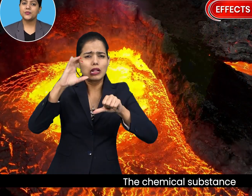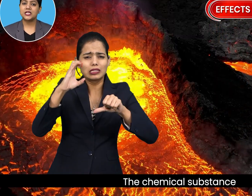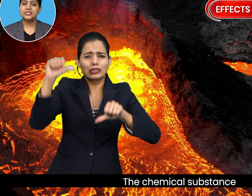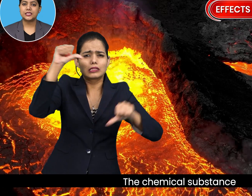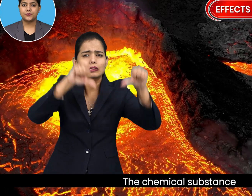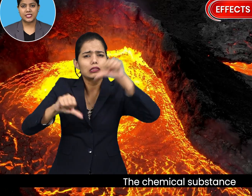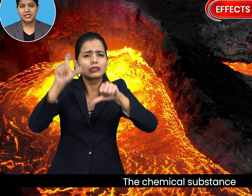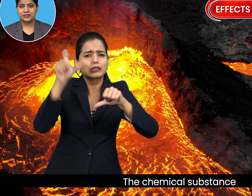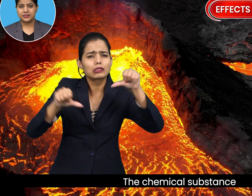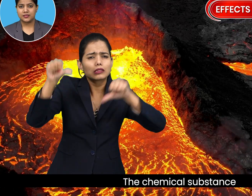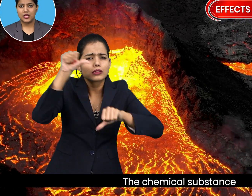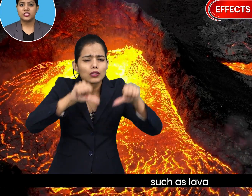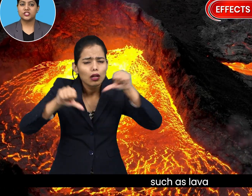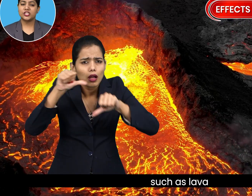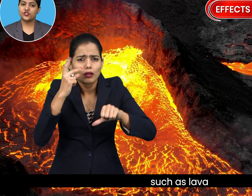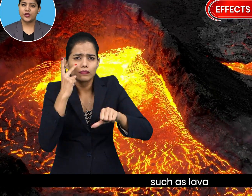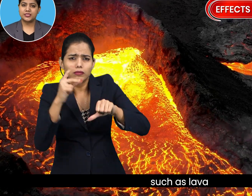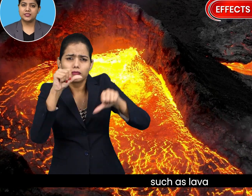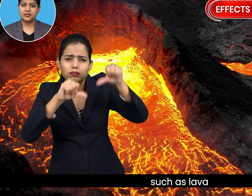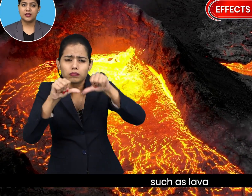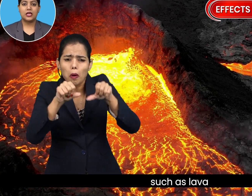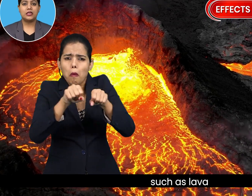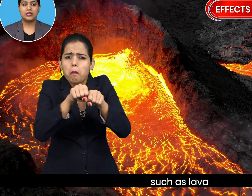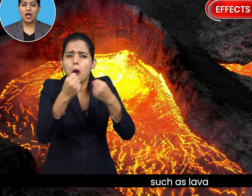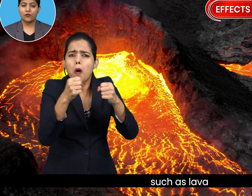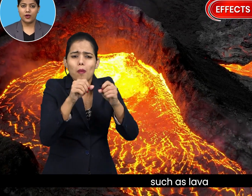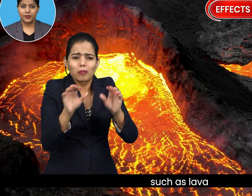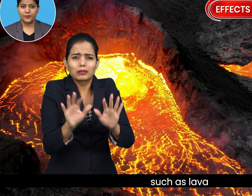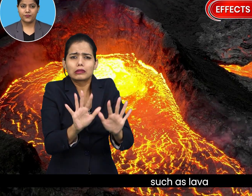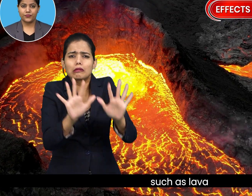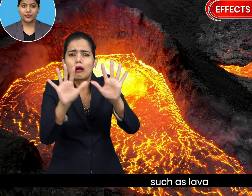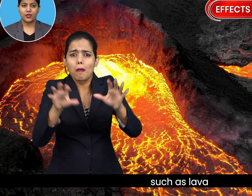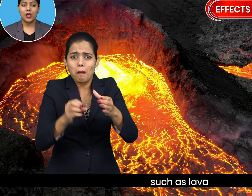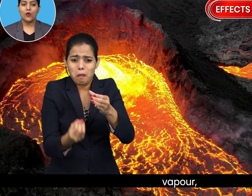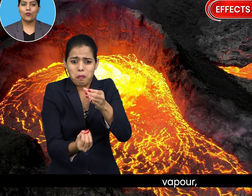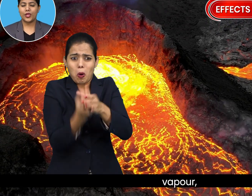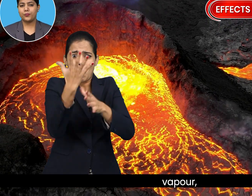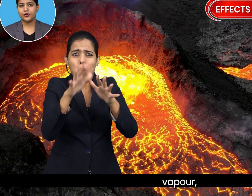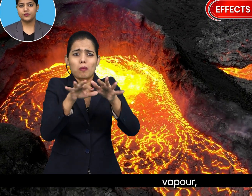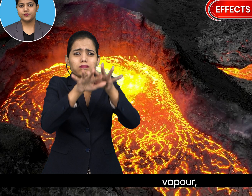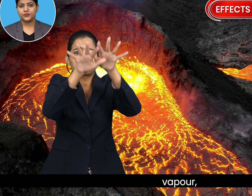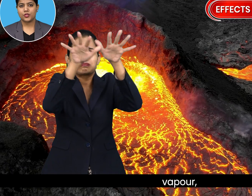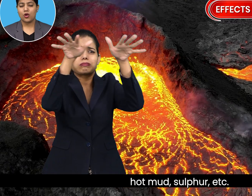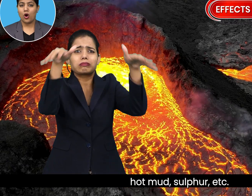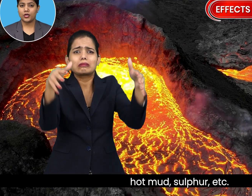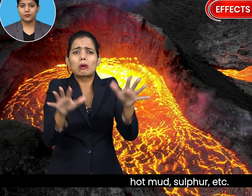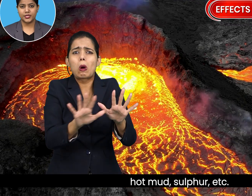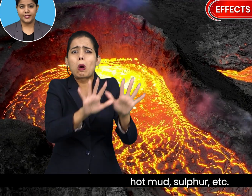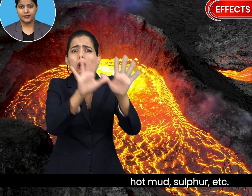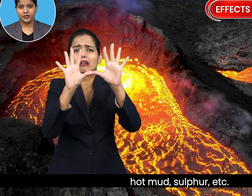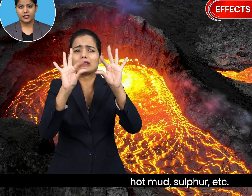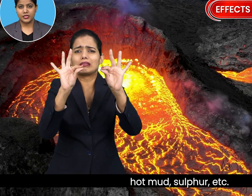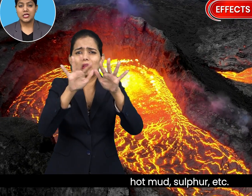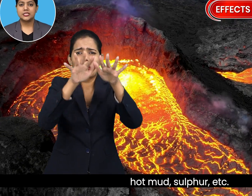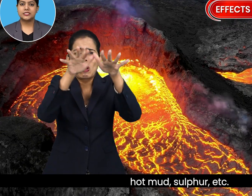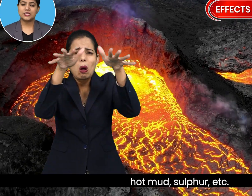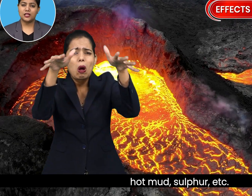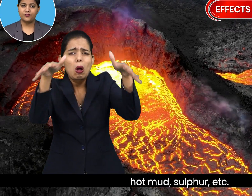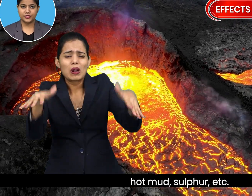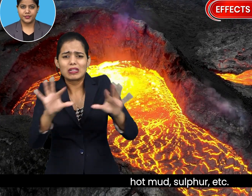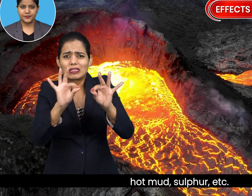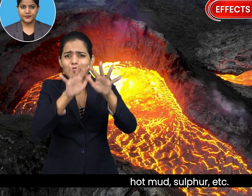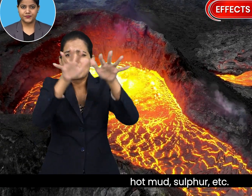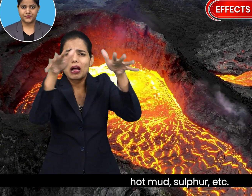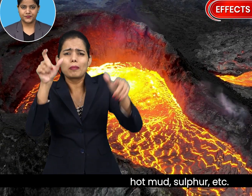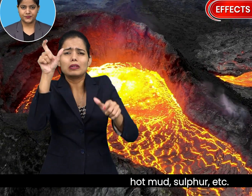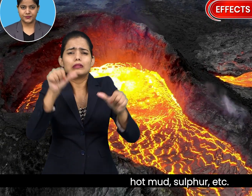The chemical substance such as lava, vapor, hot mud,